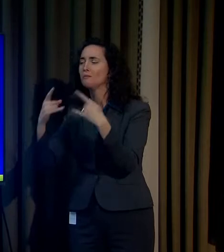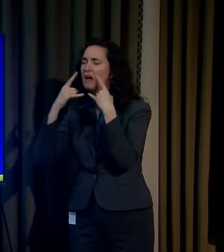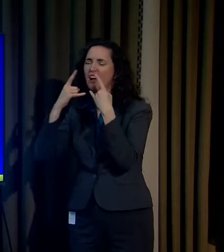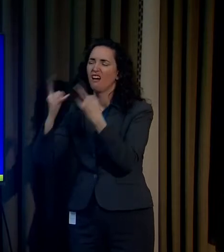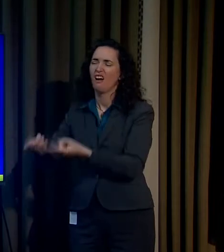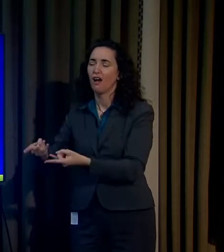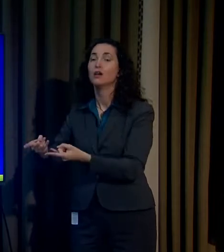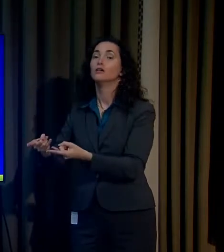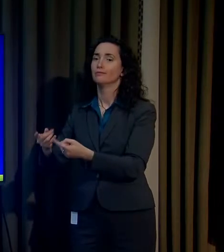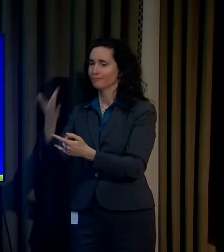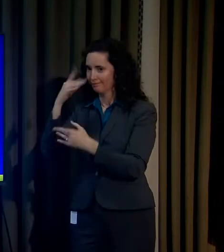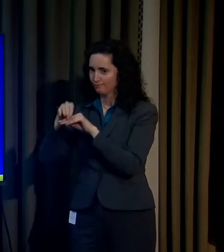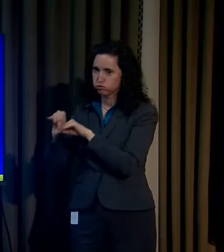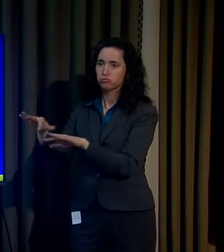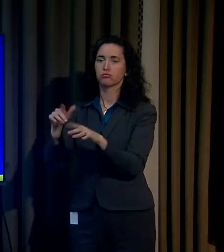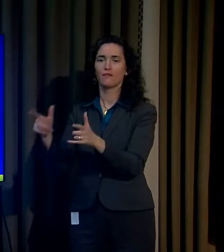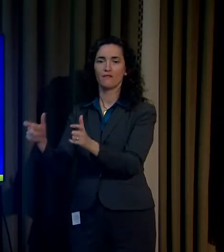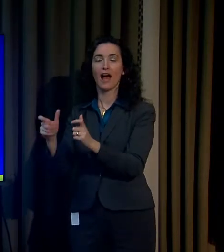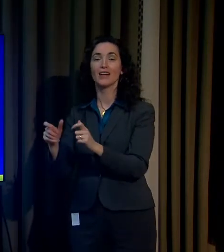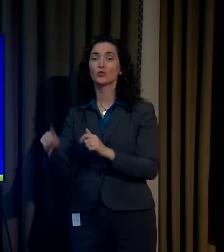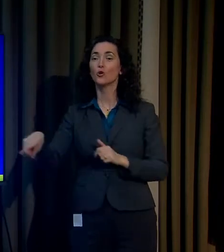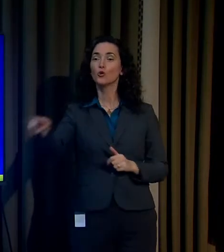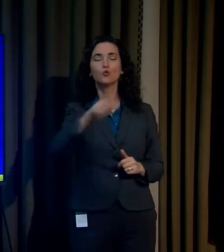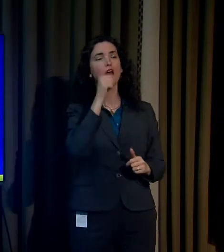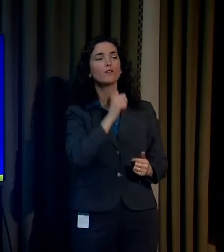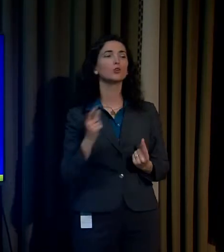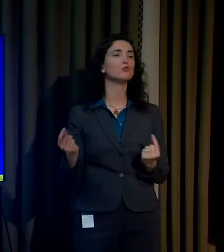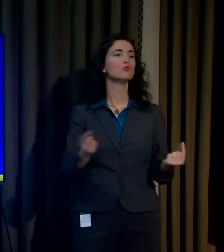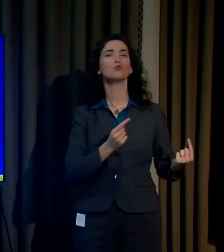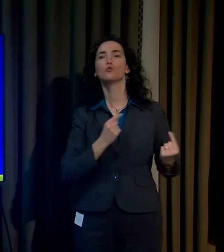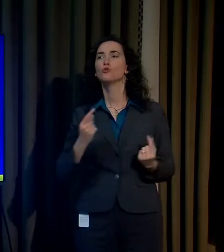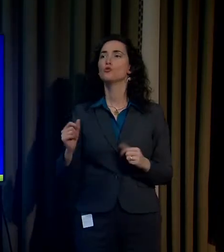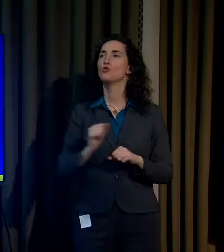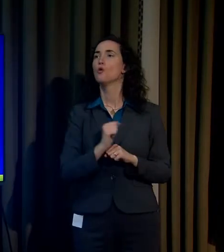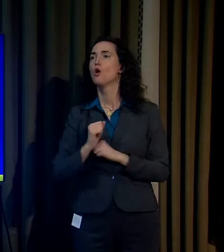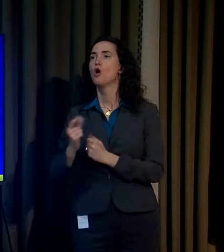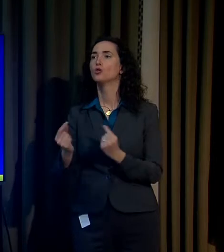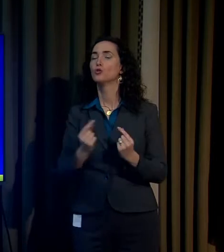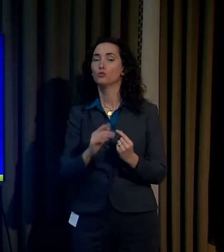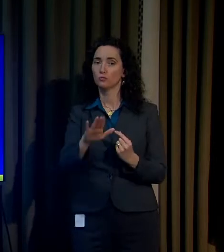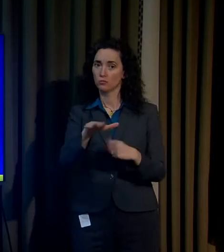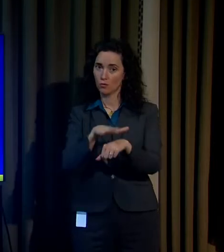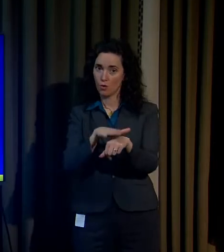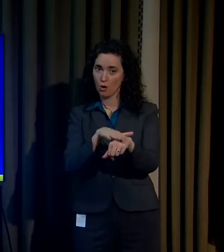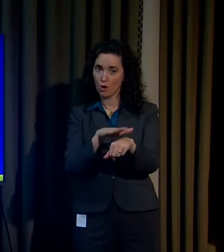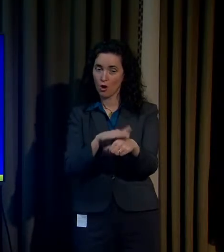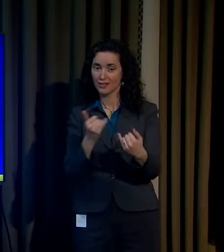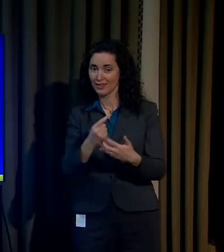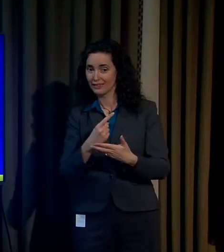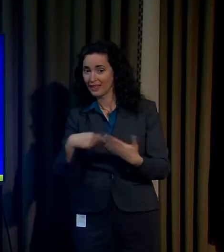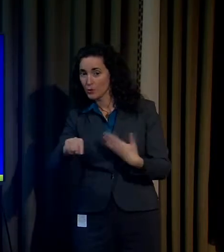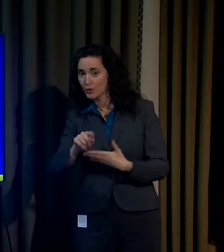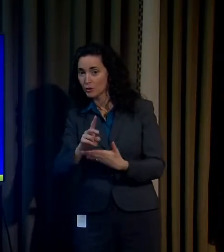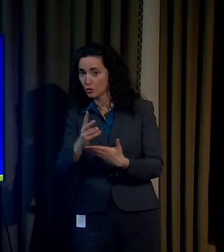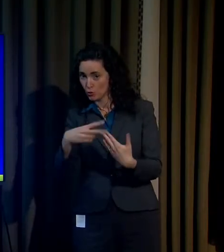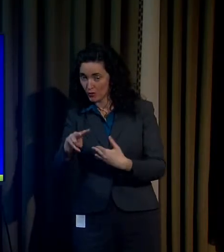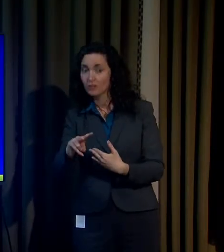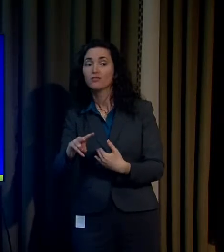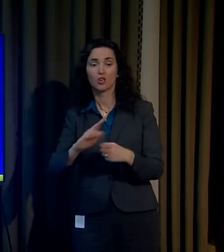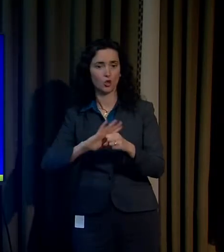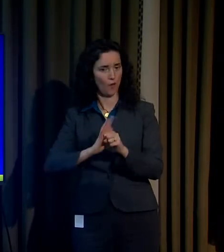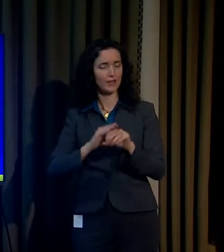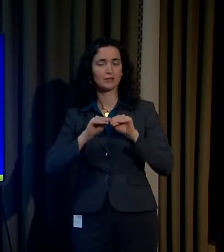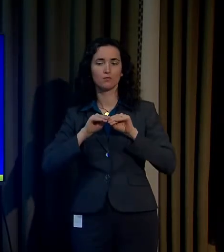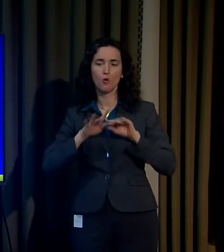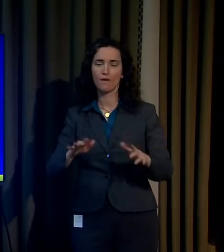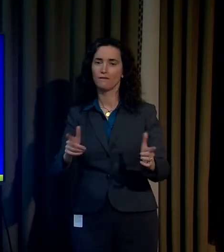day-to-day business, we need to know now and for the next 2 or 3 weeks, there's still a lot of